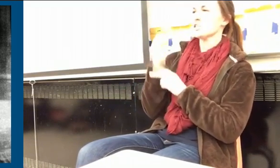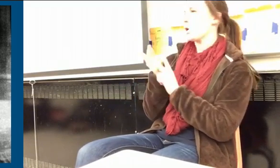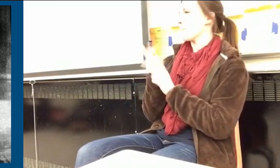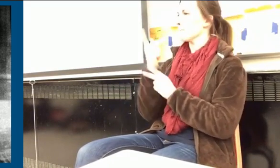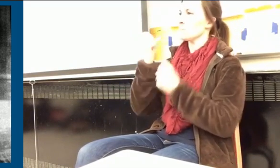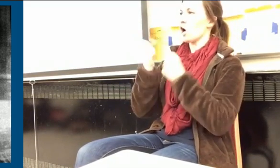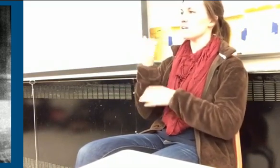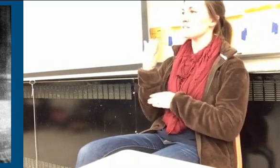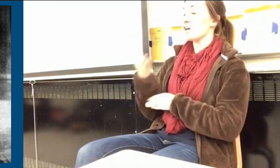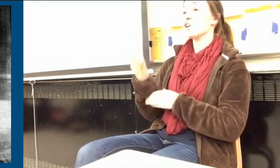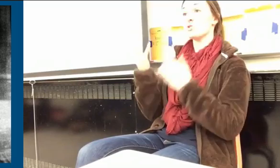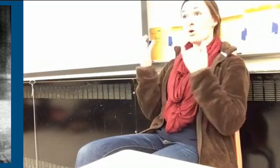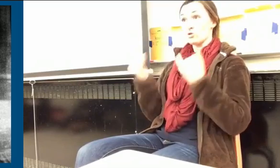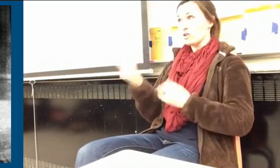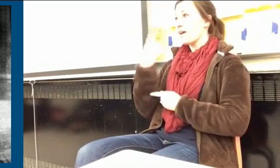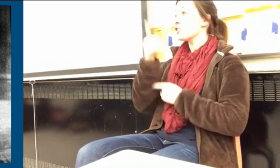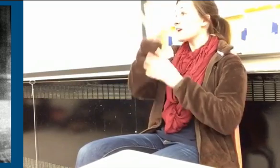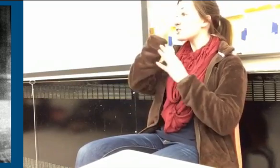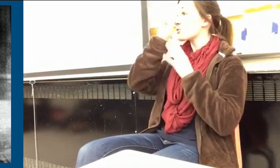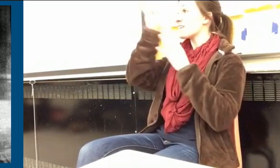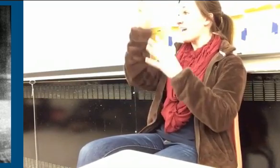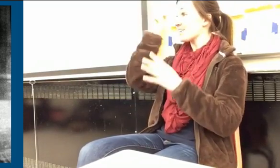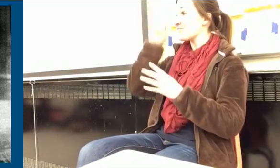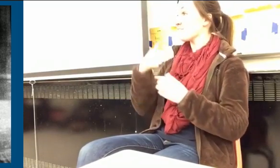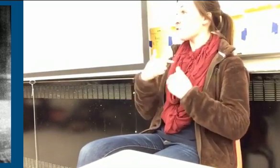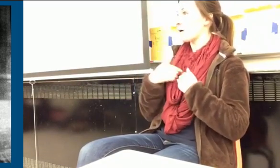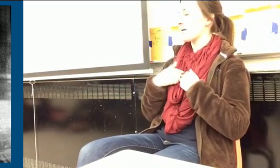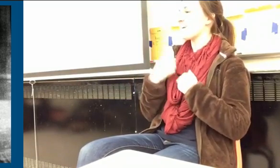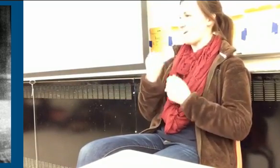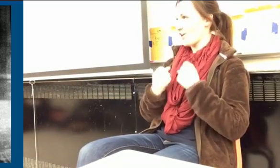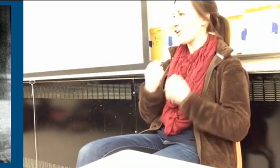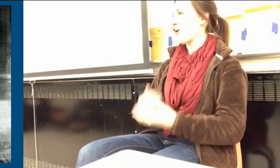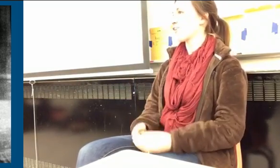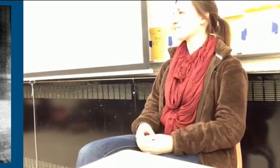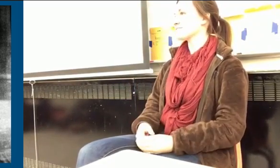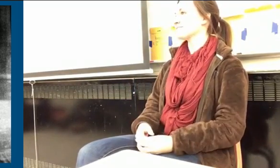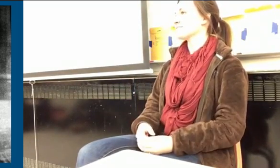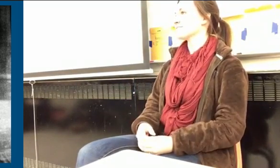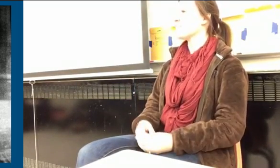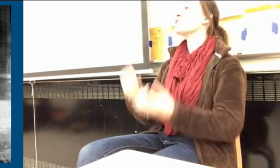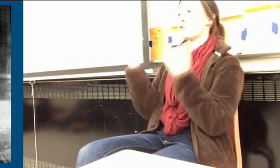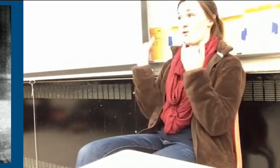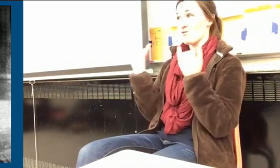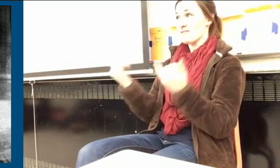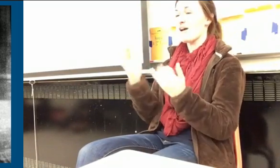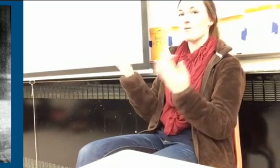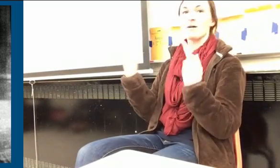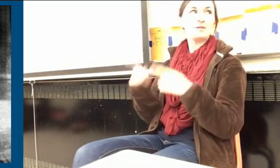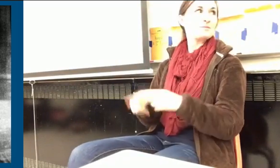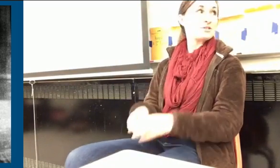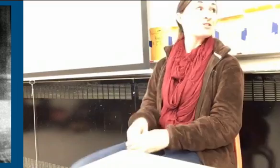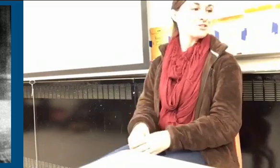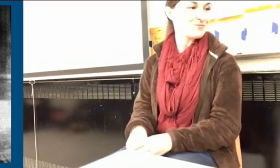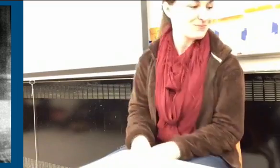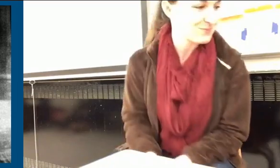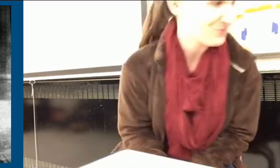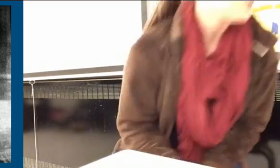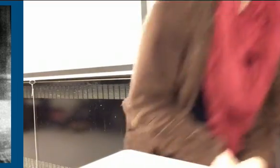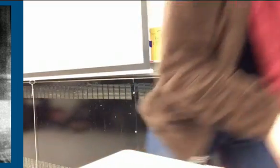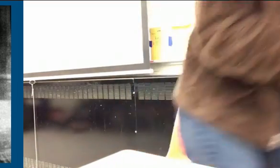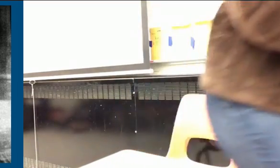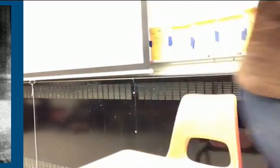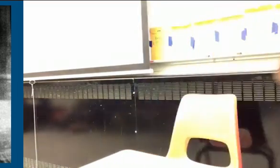to invent for me a car. Okay? So here's what's going to happen. Each of